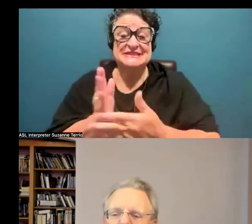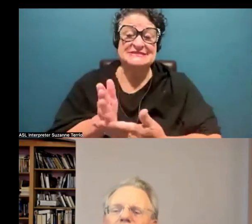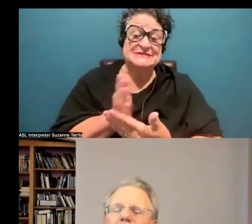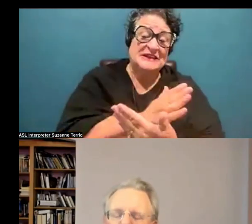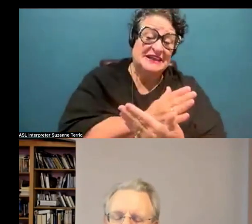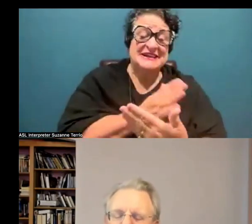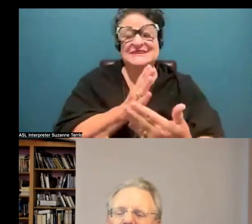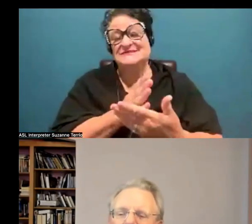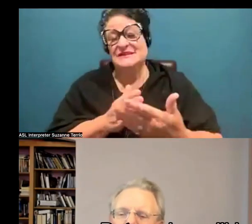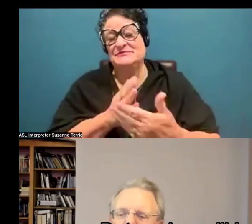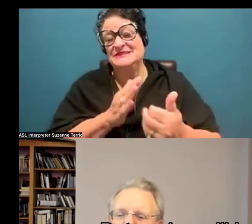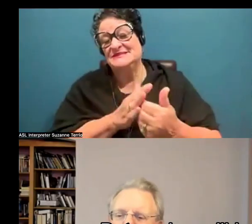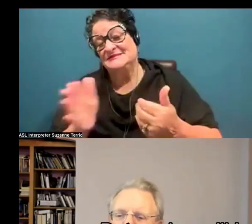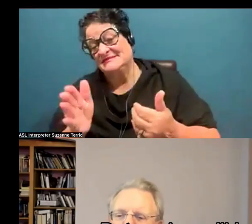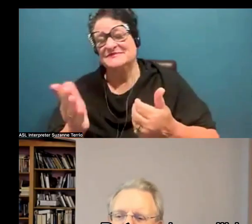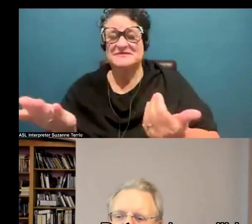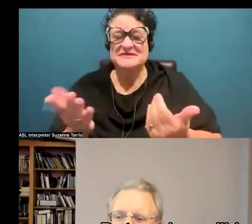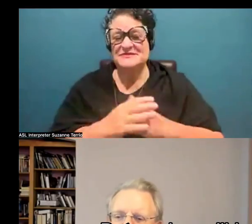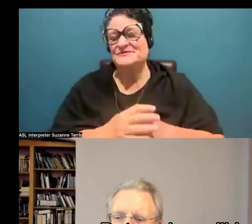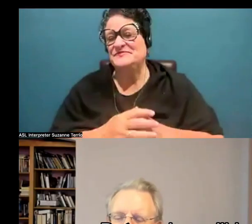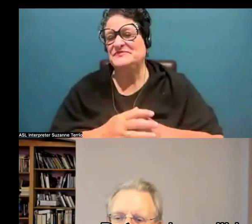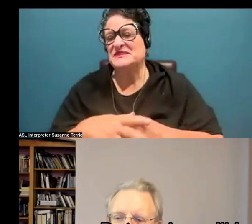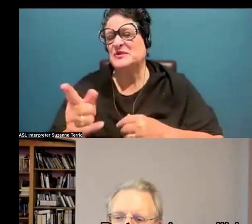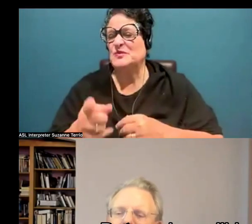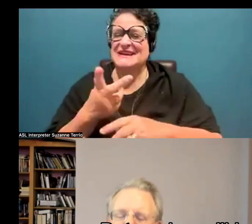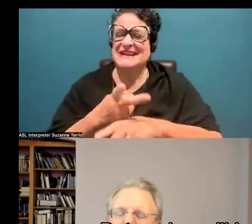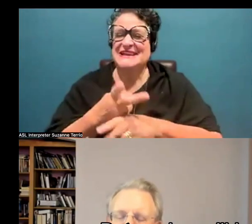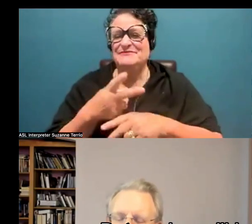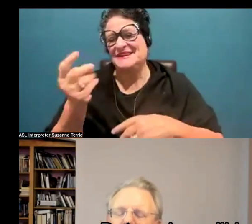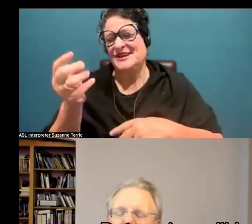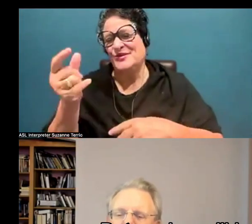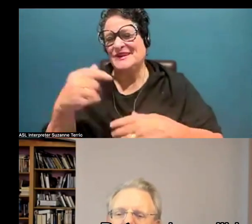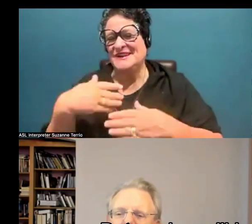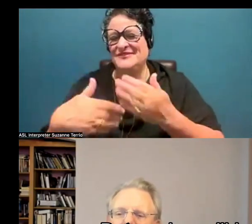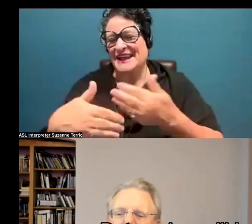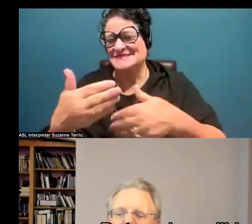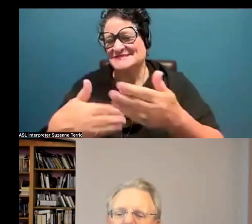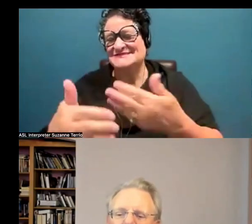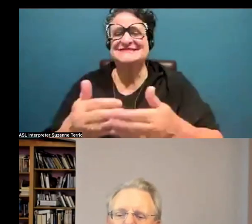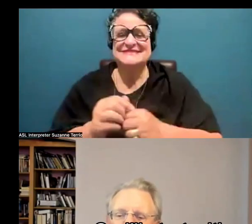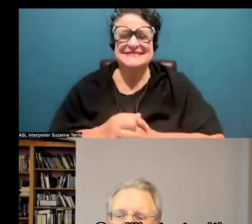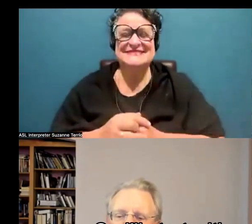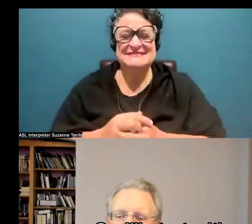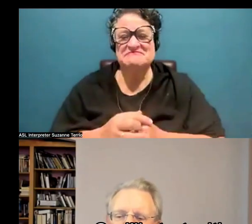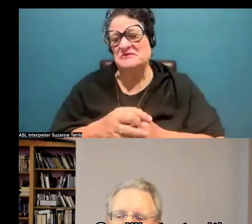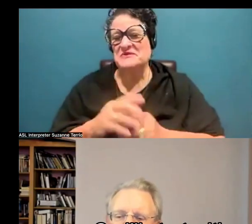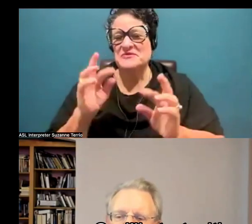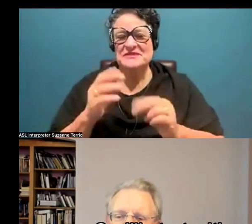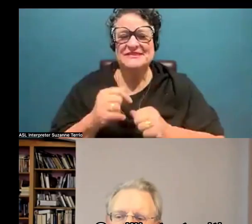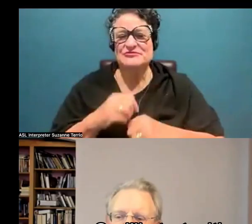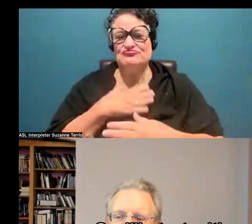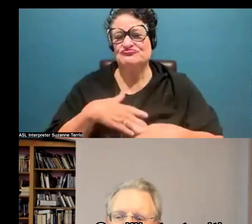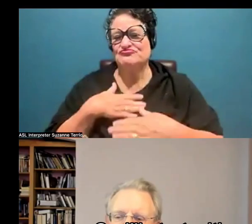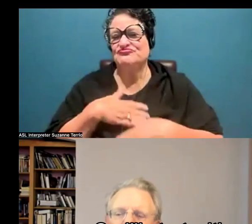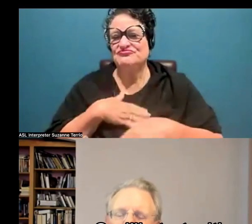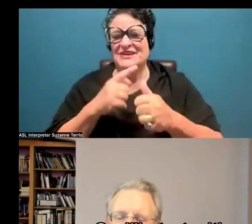isn't. But yeah, we'll keep it snappy, but hopefully it'll be a good time. So I'll start with my